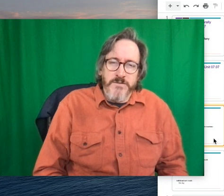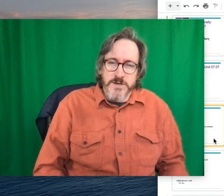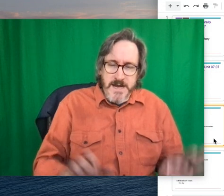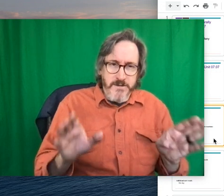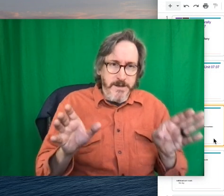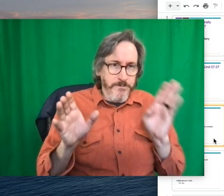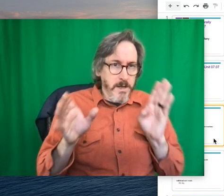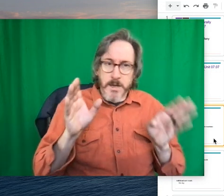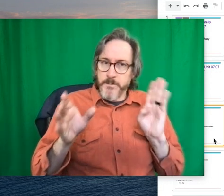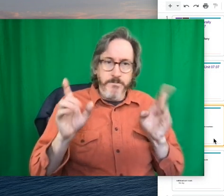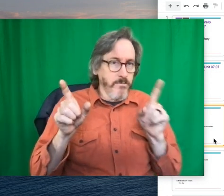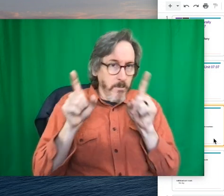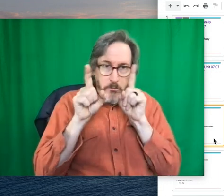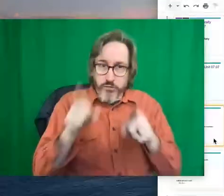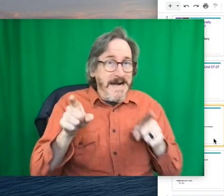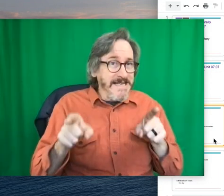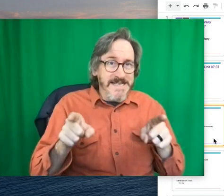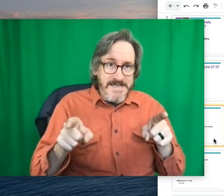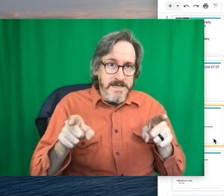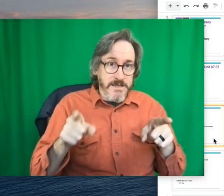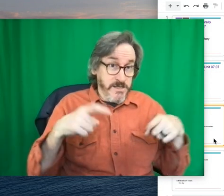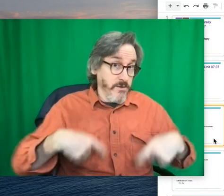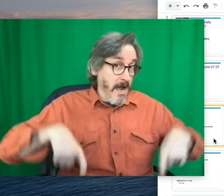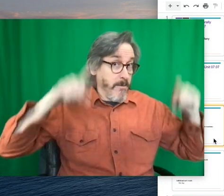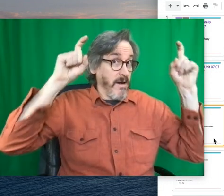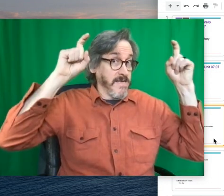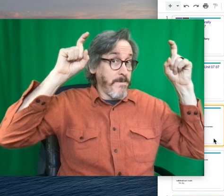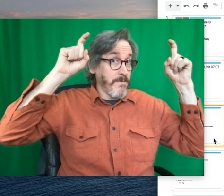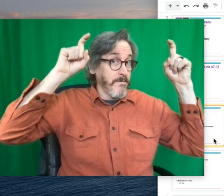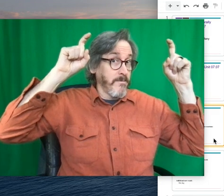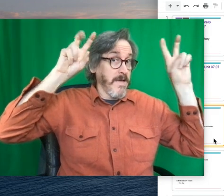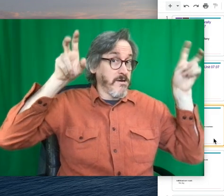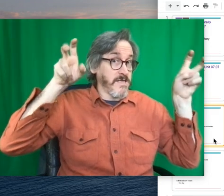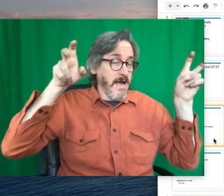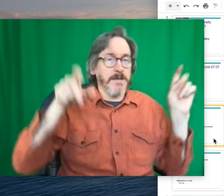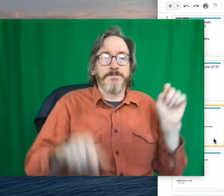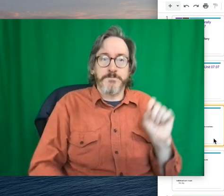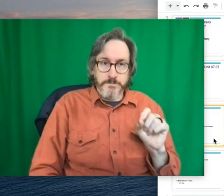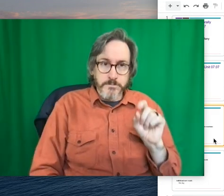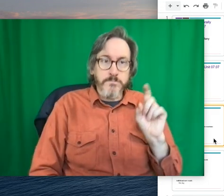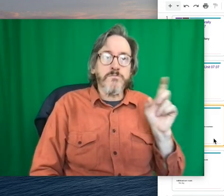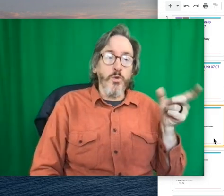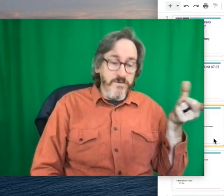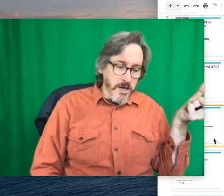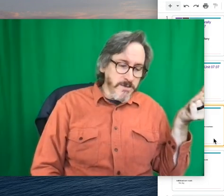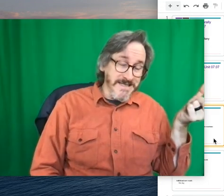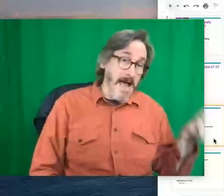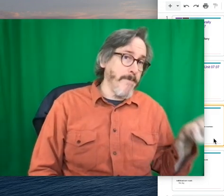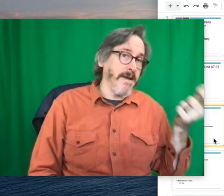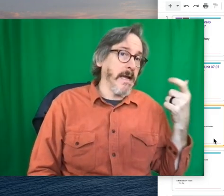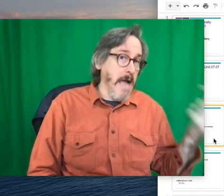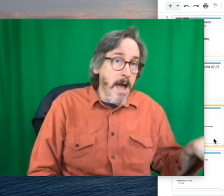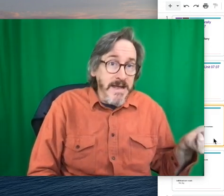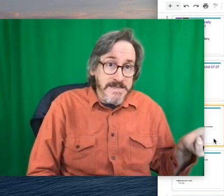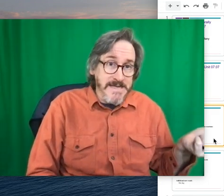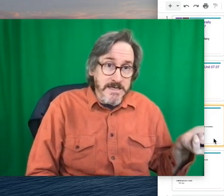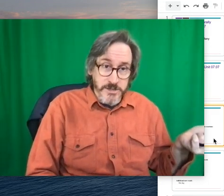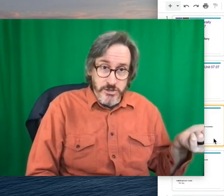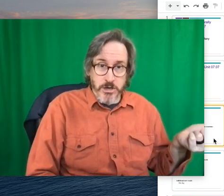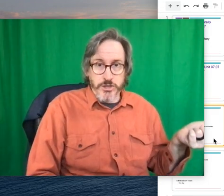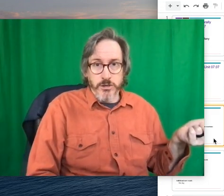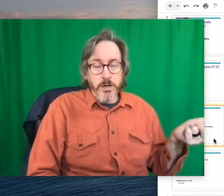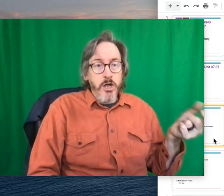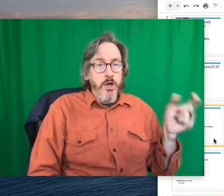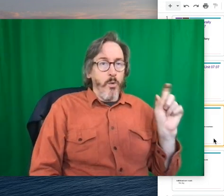Trying to think if there's anything. Practice that sentence. So the eyebrows up, here's the topic. We've talked about topic, comment,